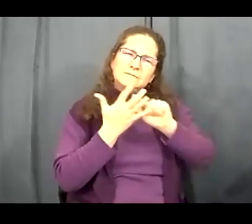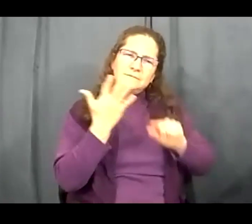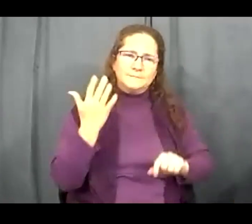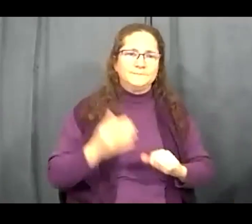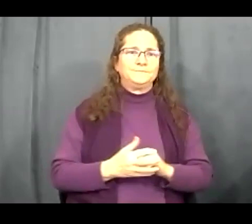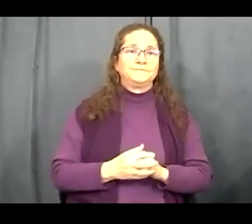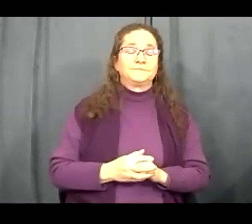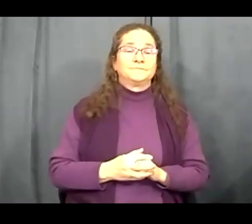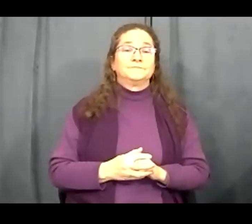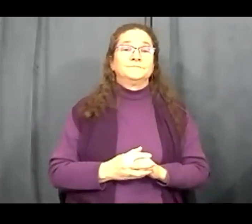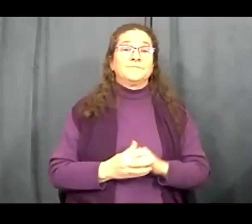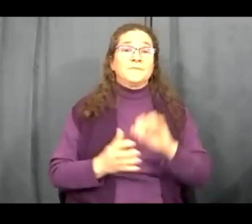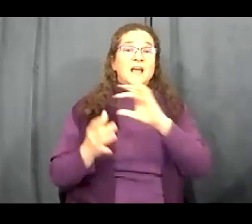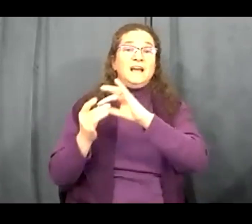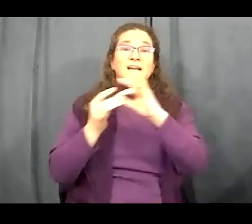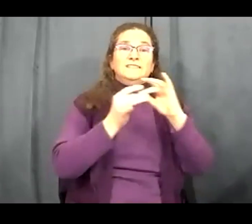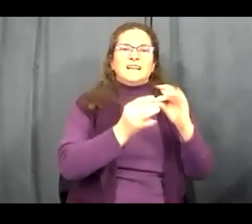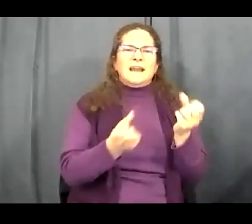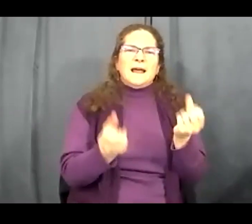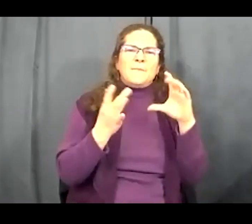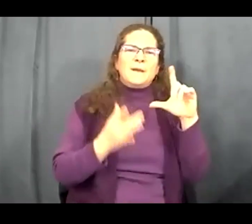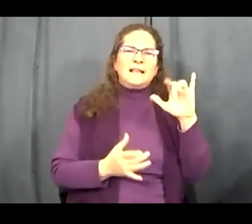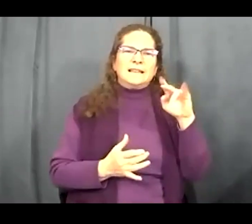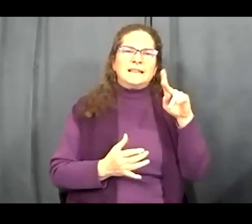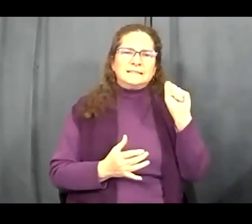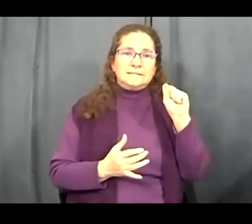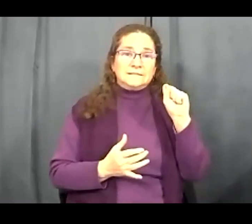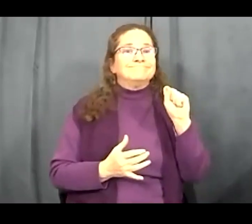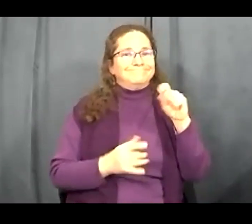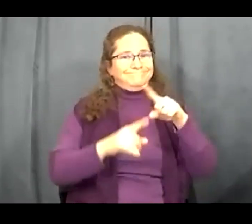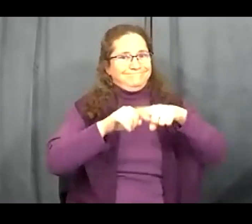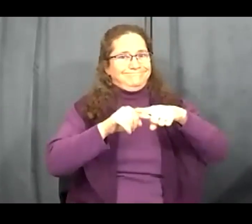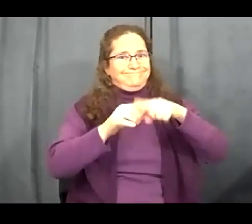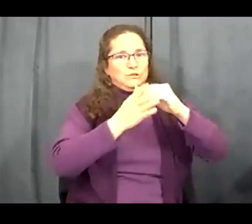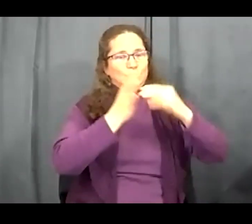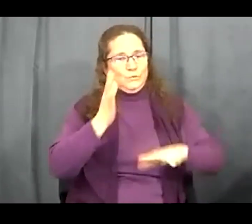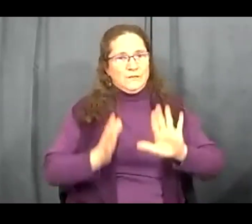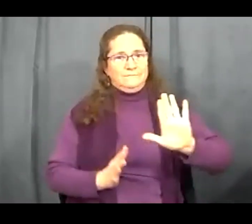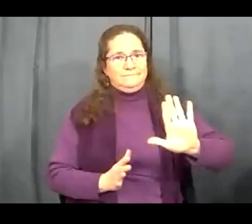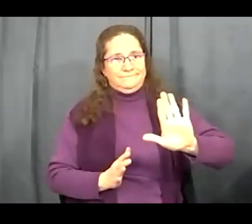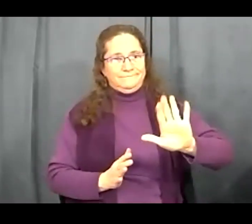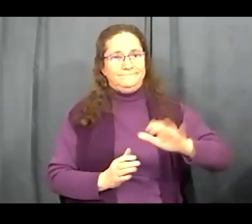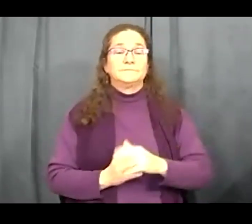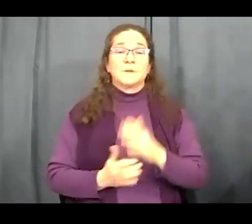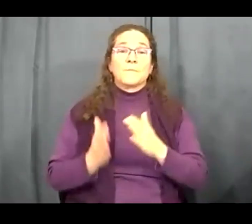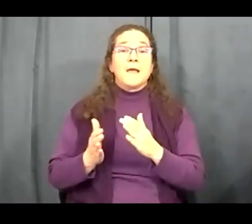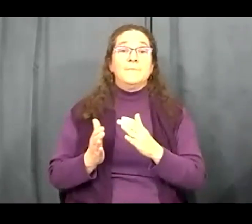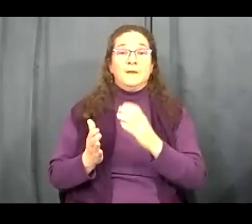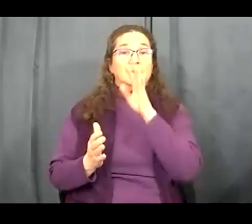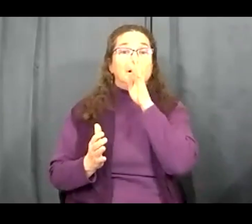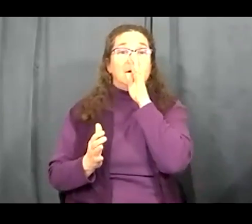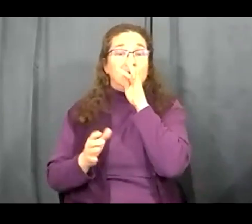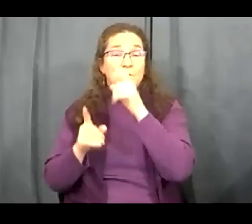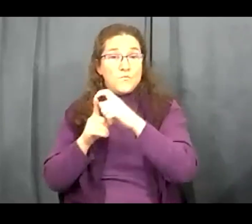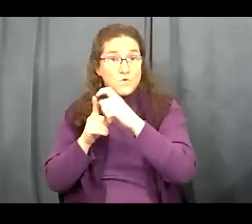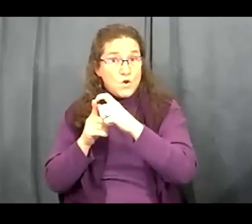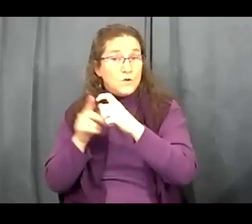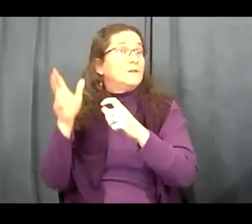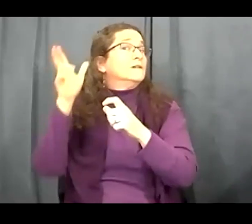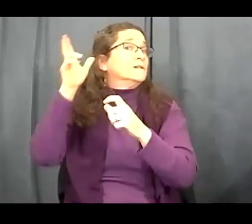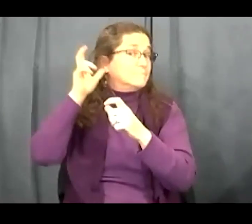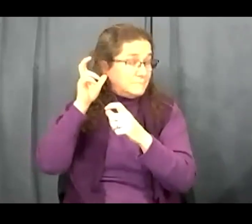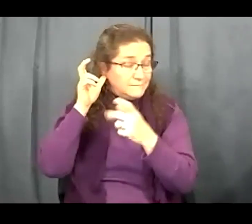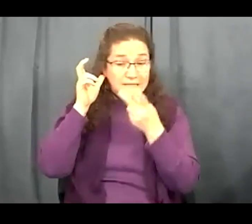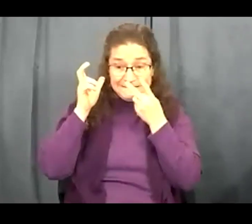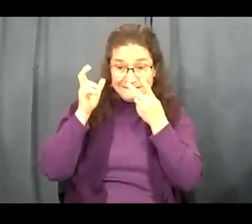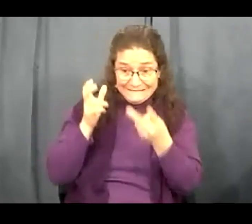How many links does your chain have? As I said, this is student specific. So you may say the word, they will hear it, they will see